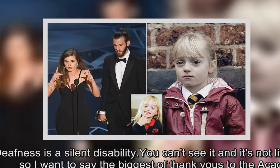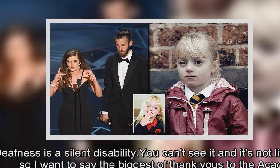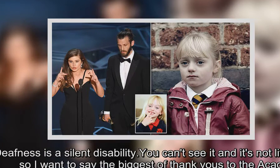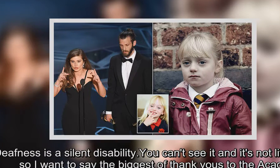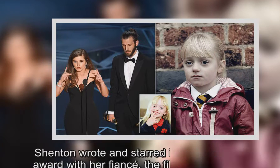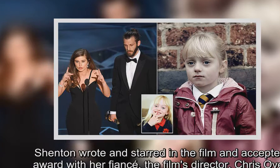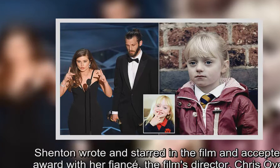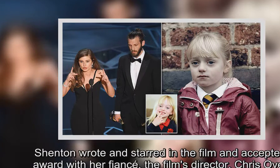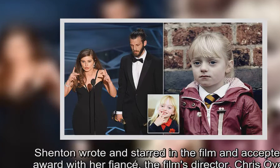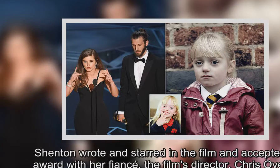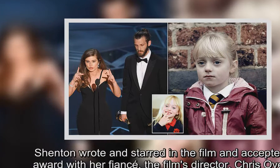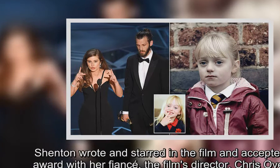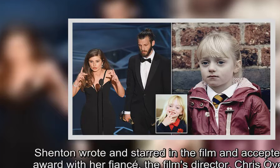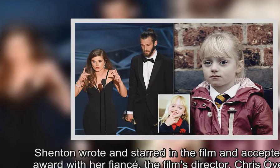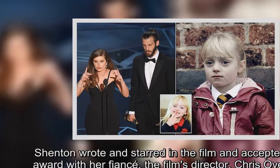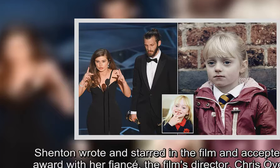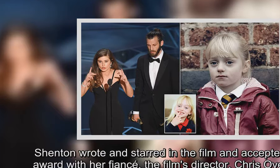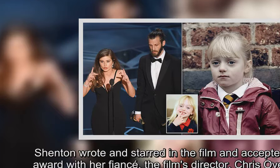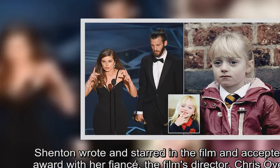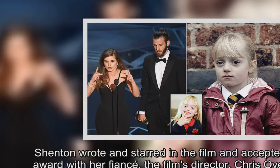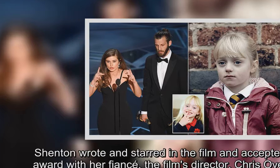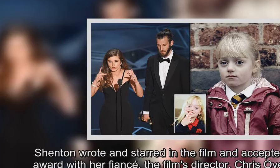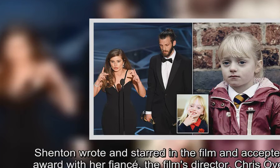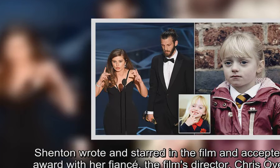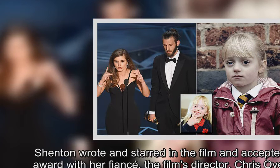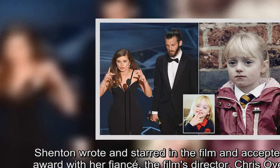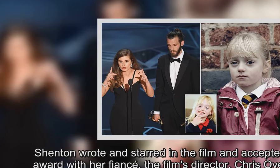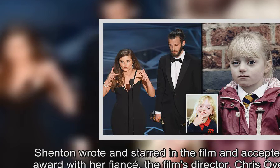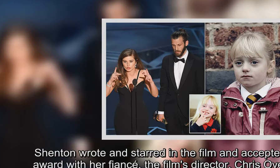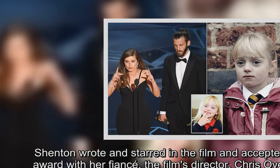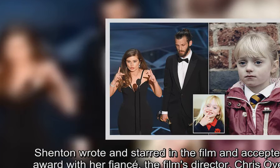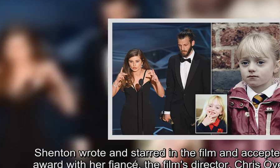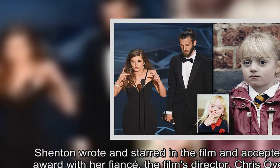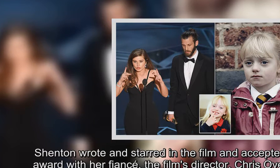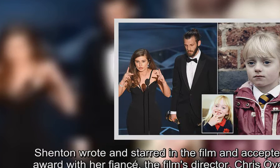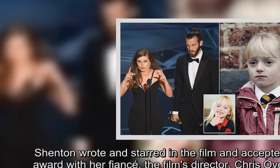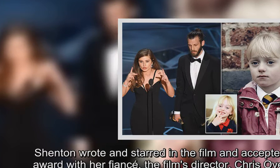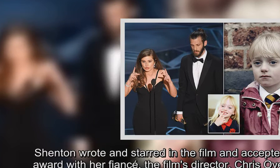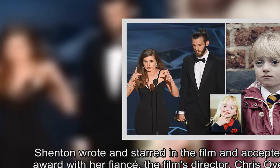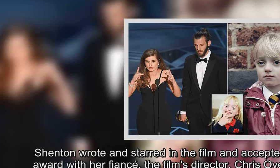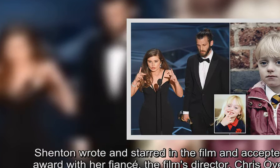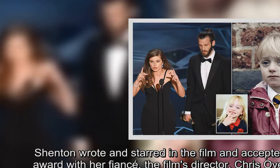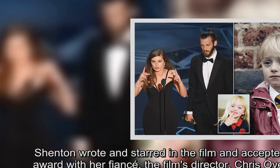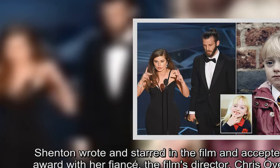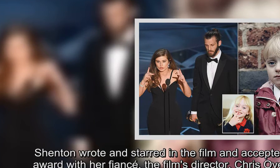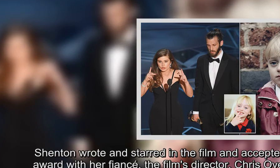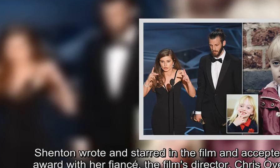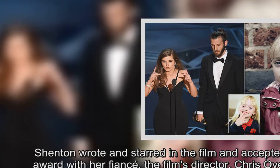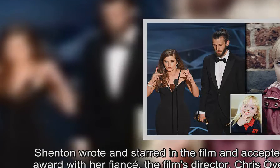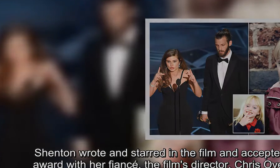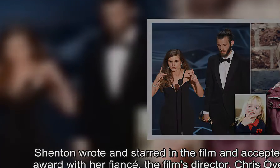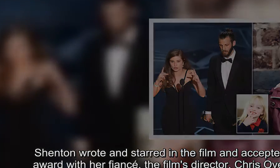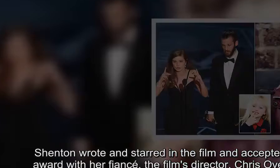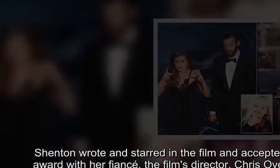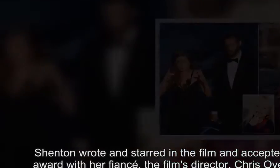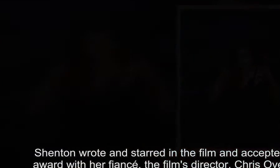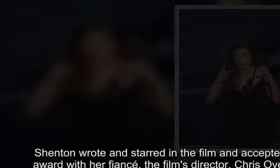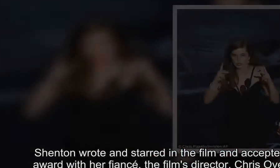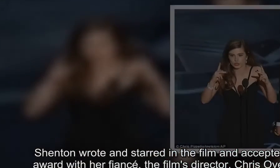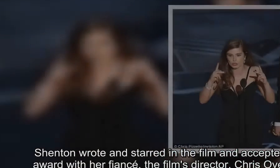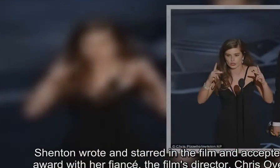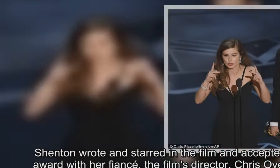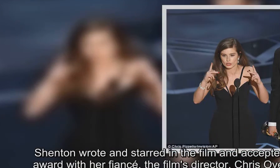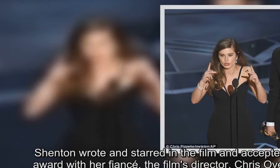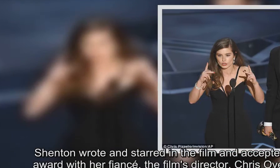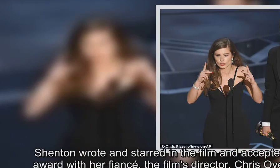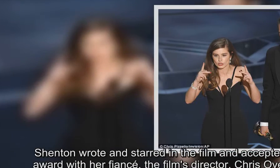Shunton wrote and starred in the film and accepted the award with her fiancé, the film's director, Chris Overton, who played